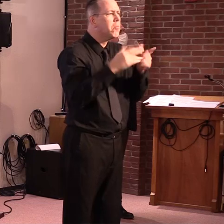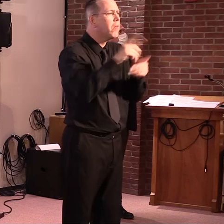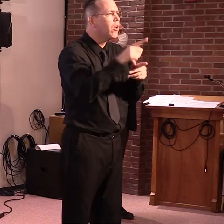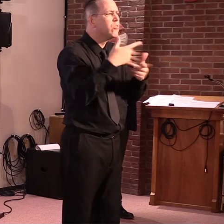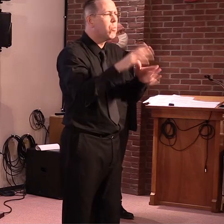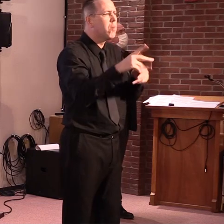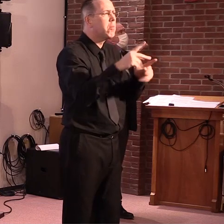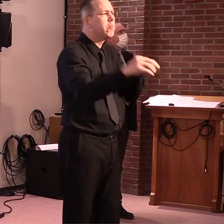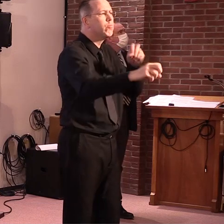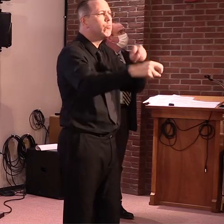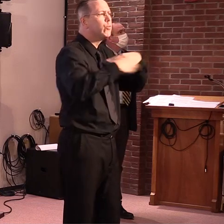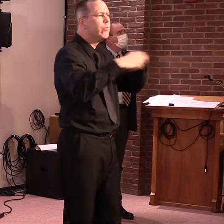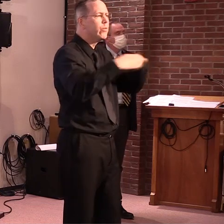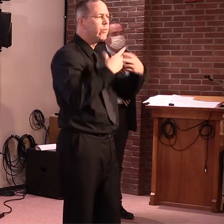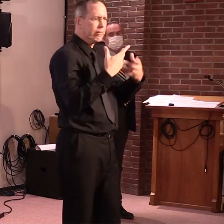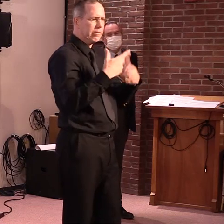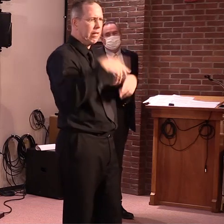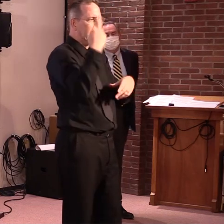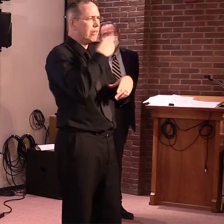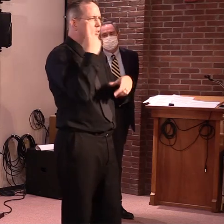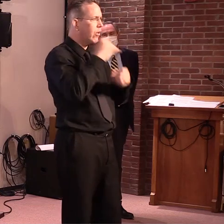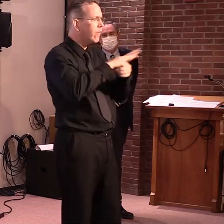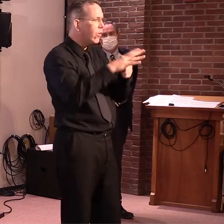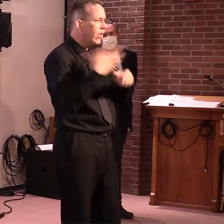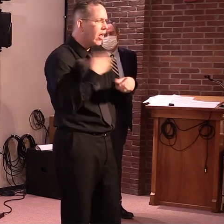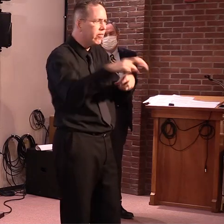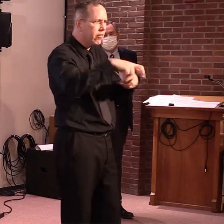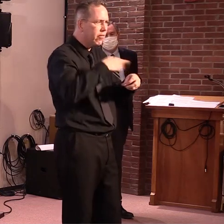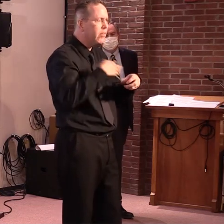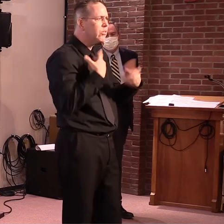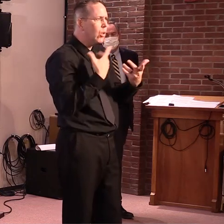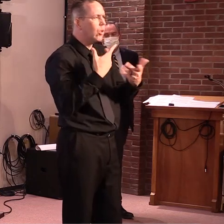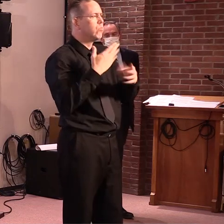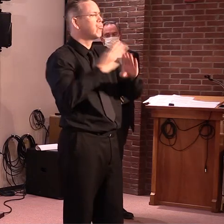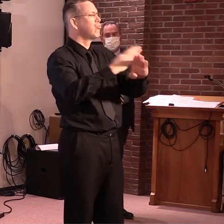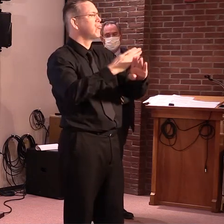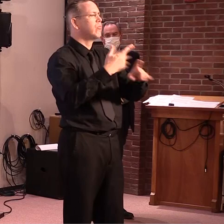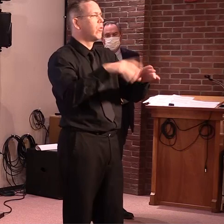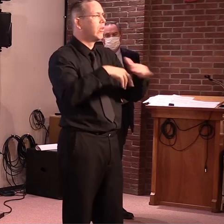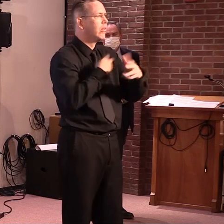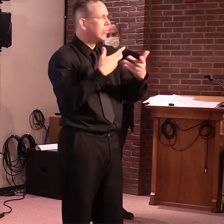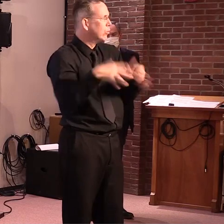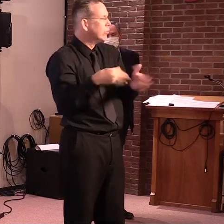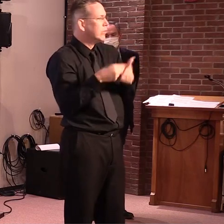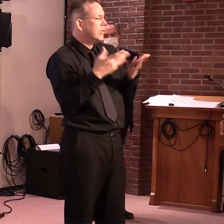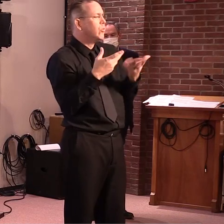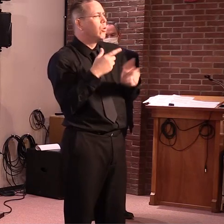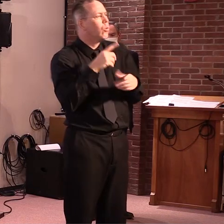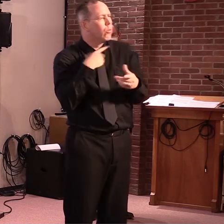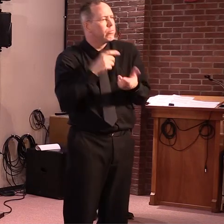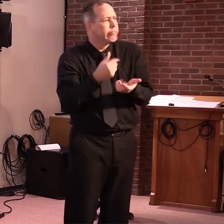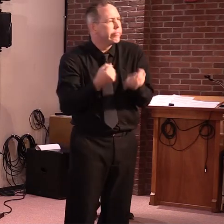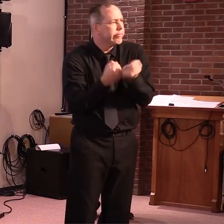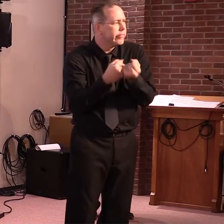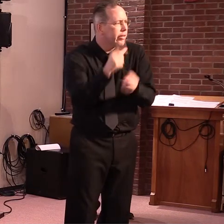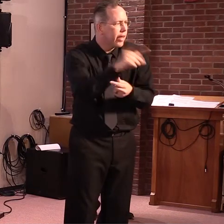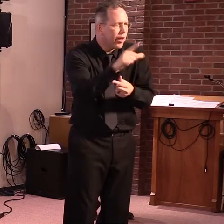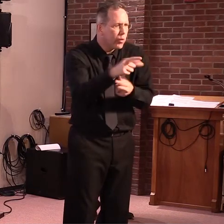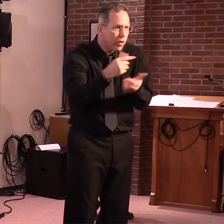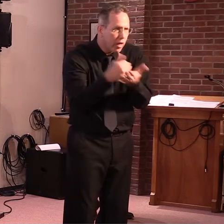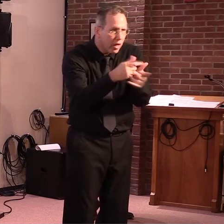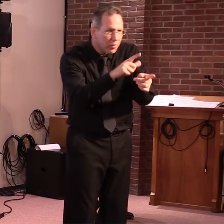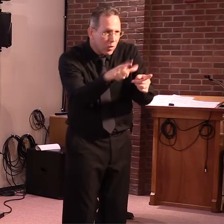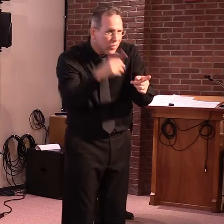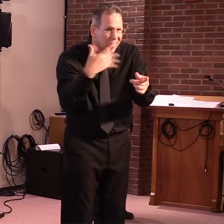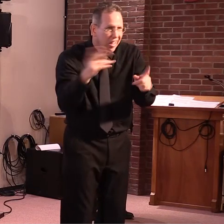provisions that concern them in that. You know, we'll reinforce the emergency shelter network as well.